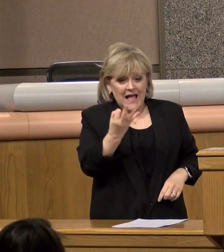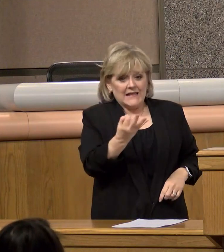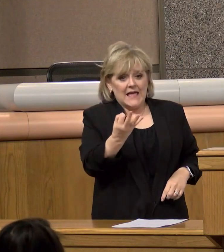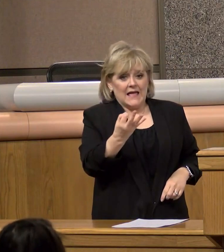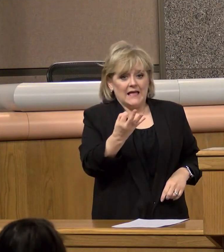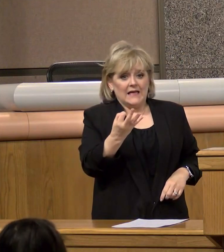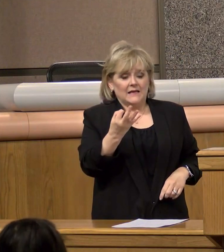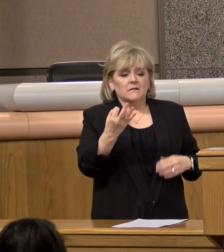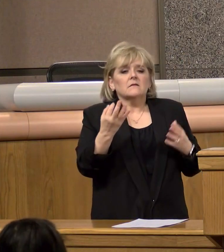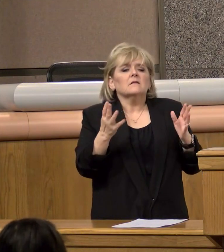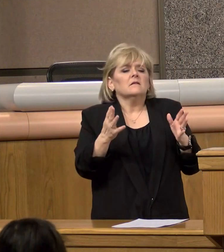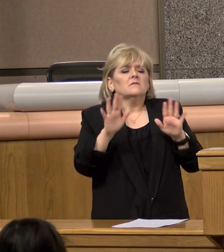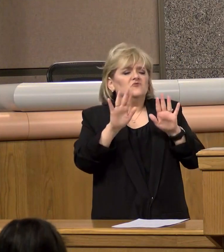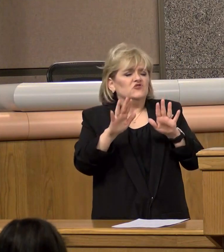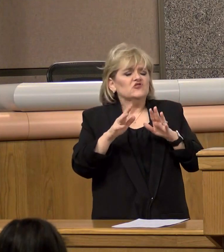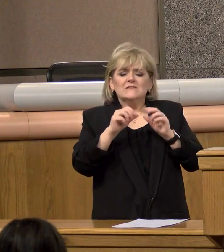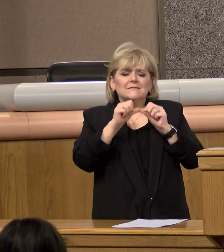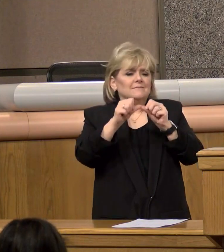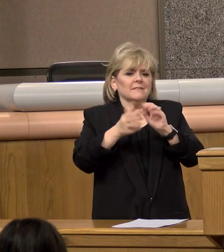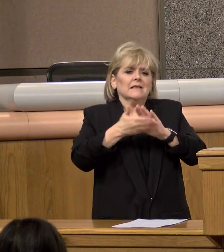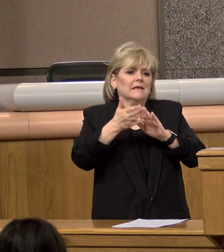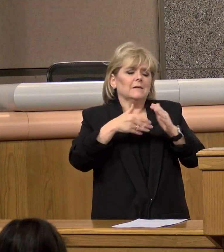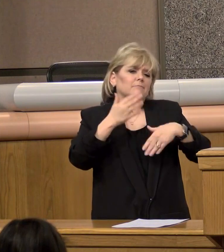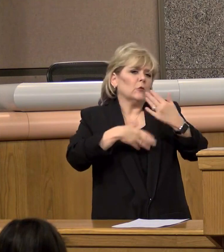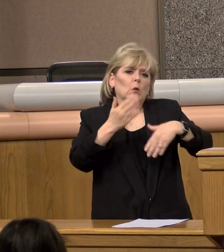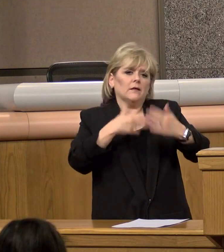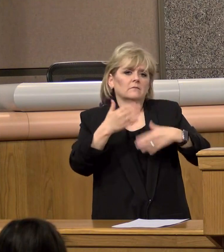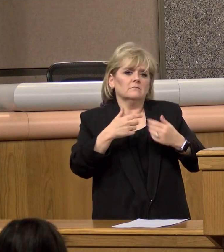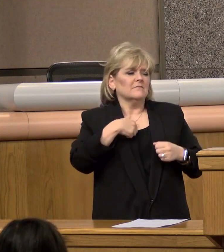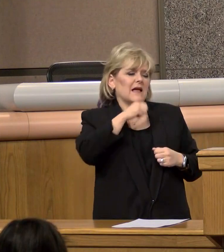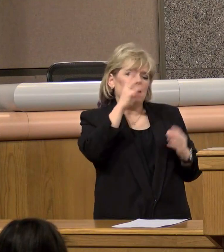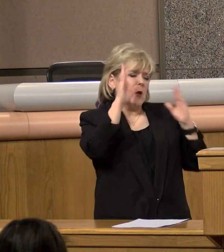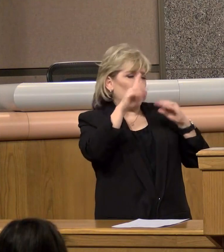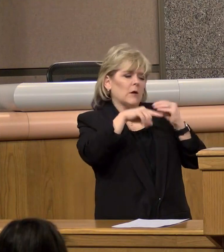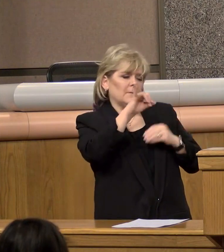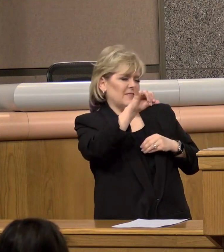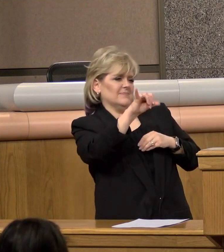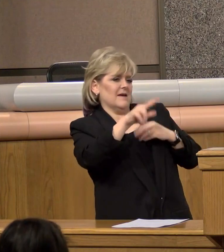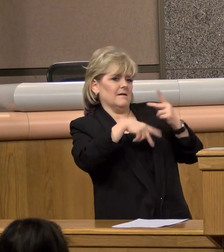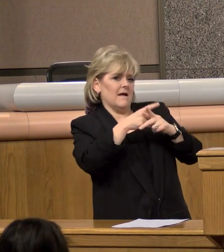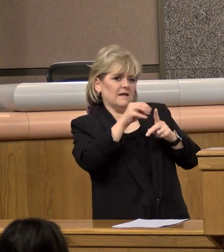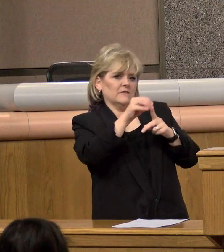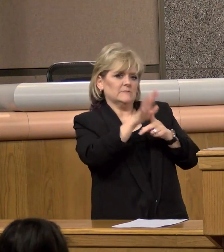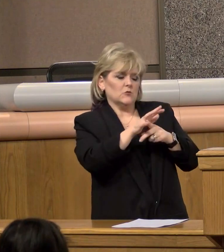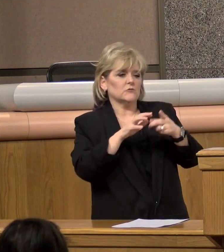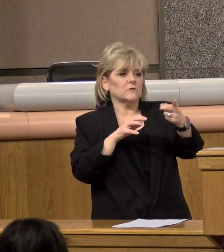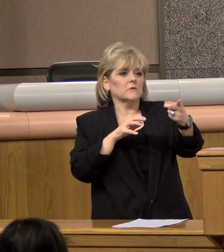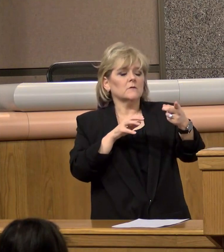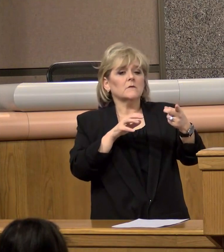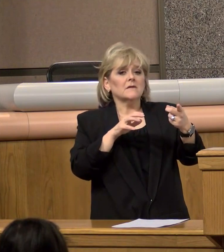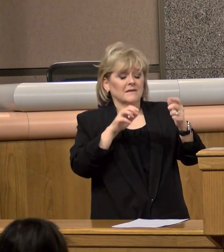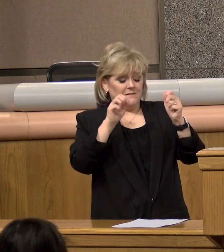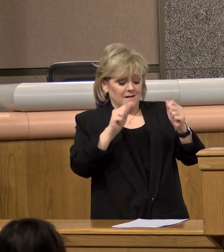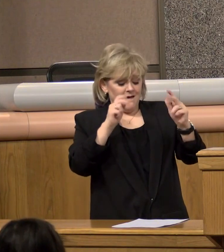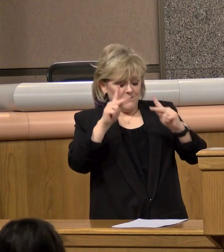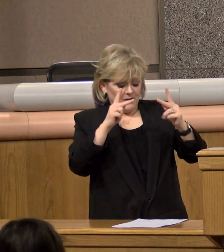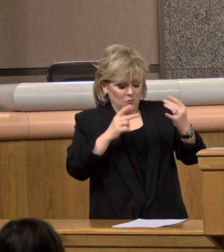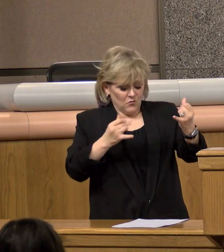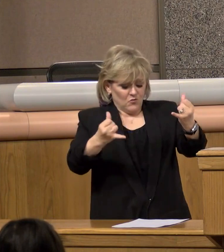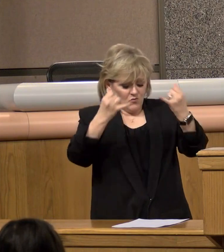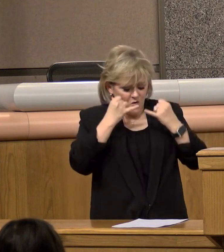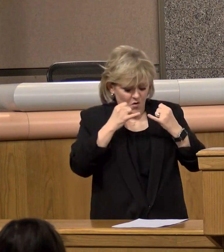most part we need to just carry on. don't, I'm not particularly worried about that kind of exposure at all. And is there a place that people can call to find out more about the exposure